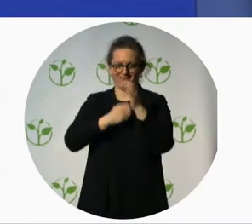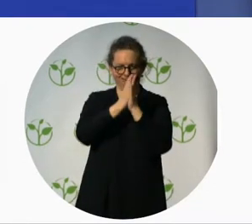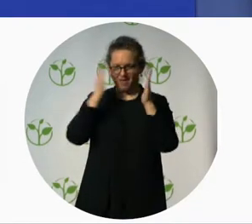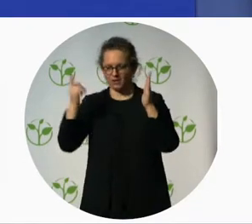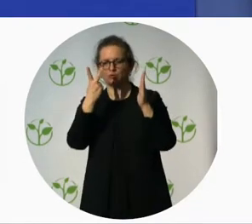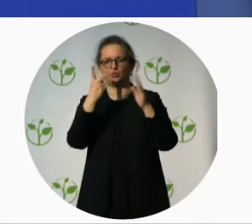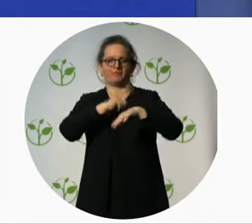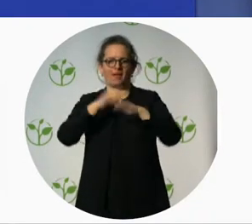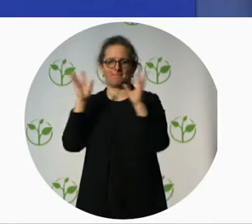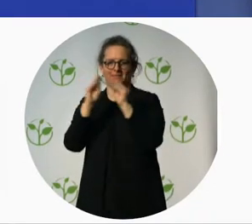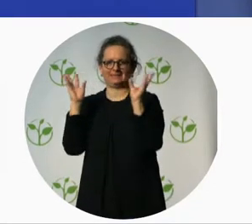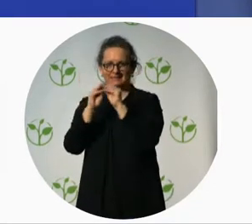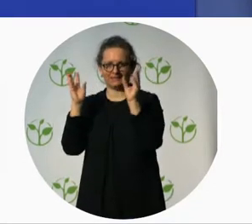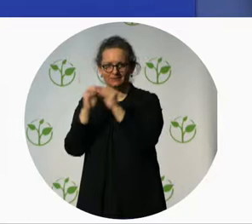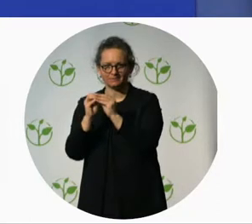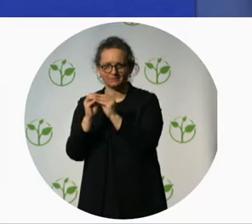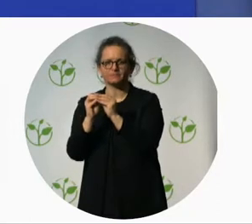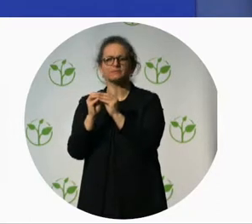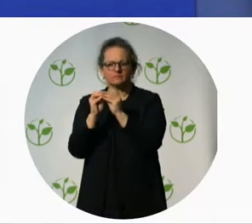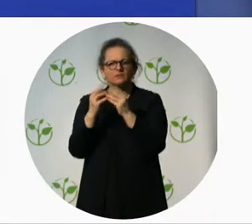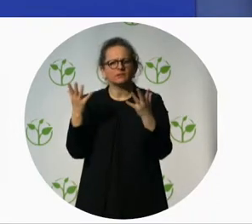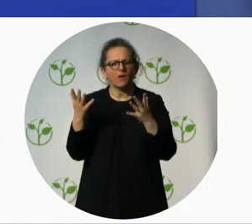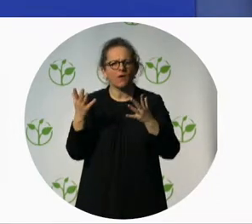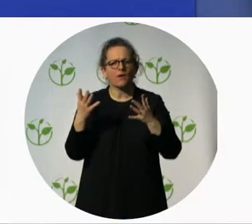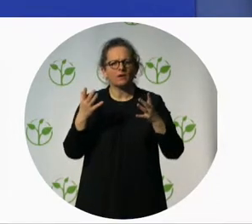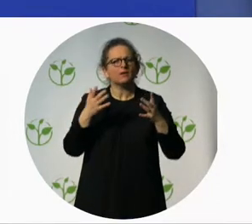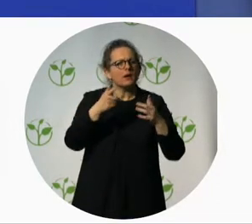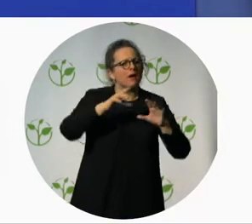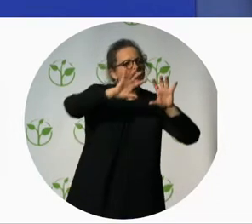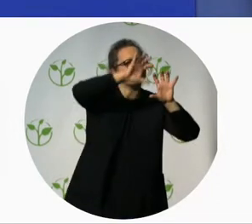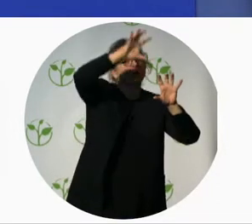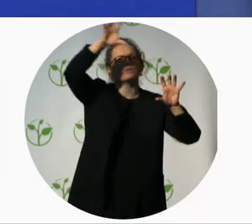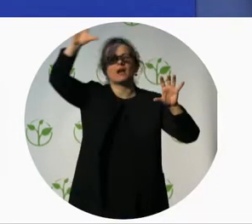what accessibility means for these countries